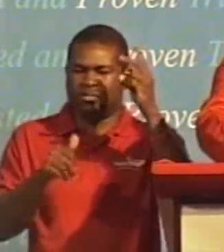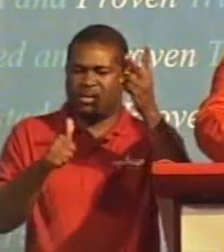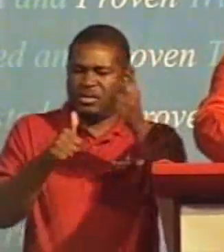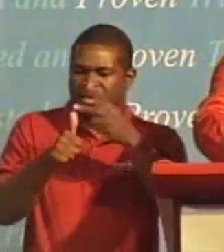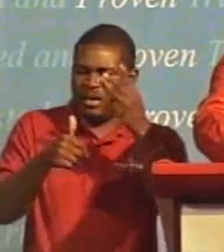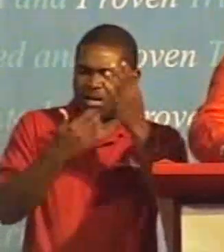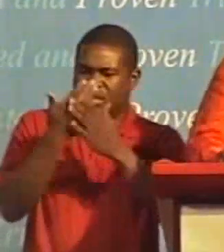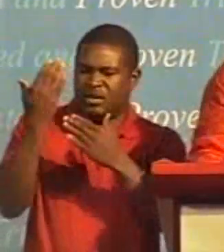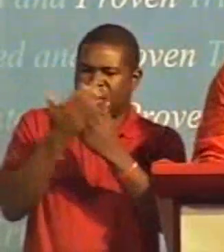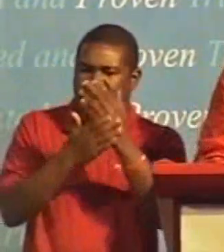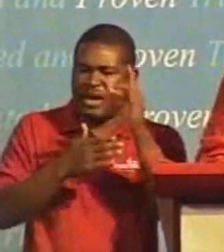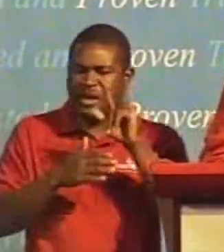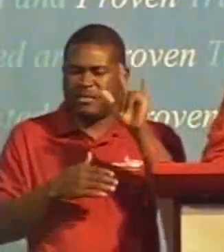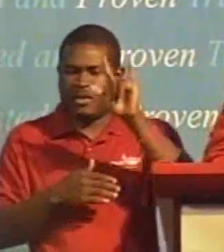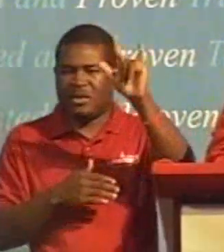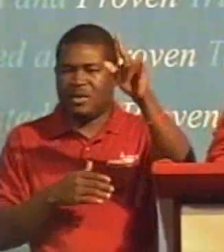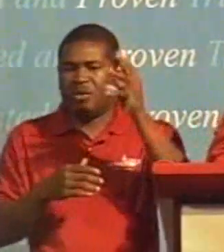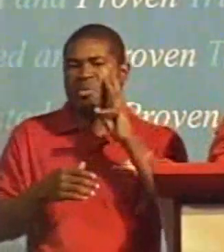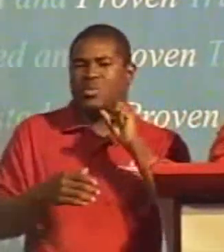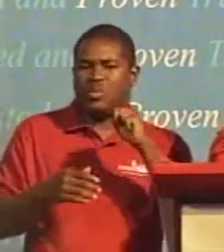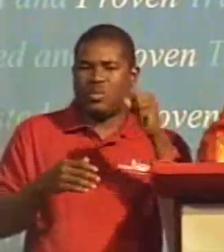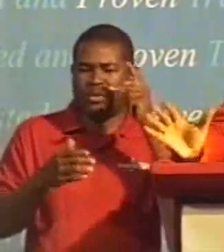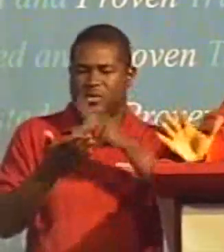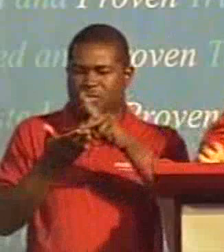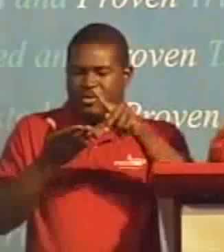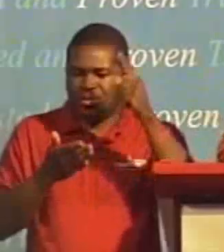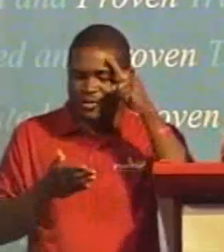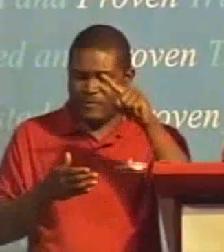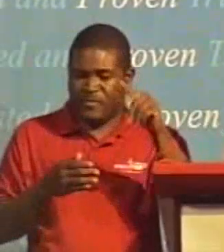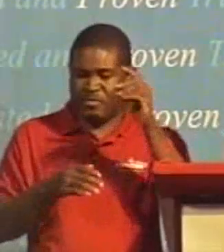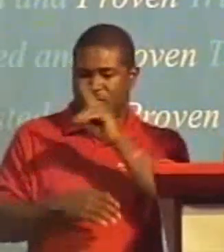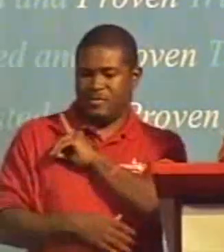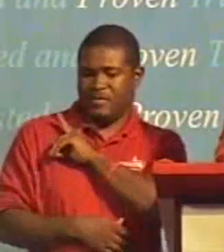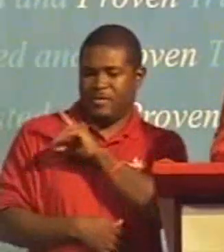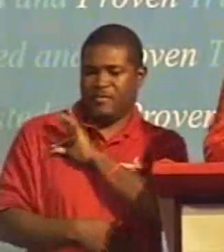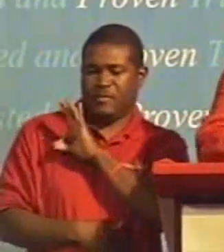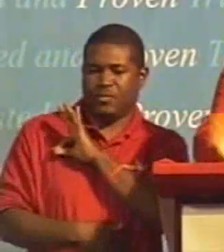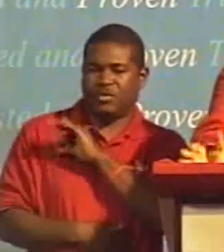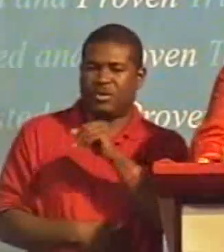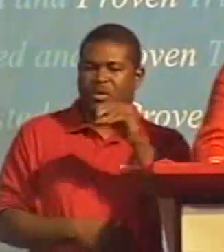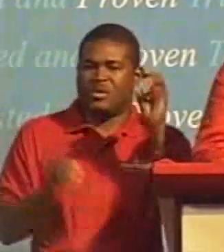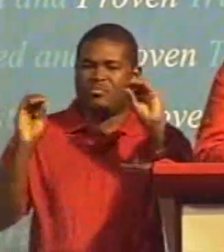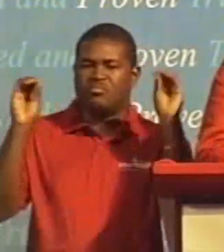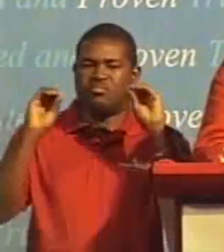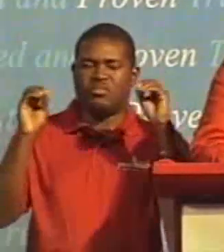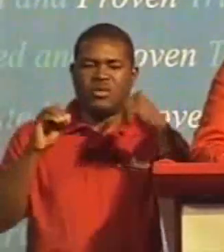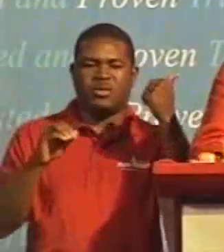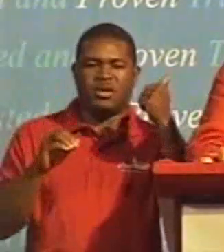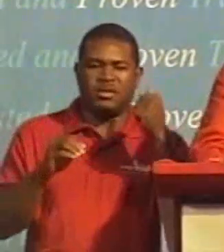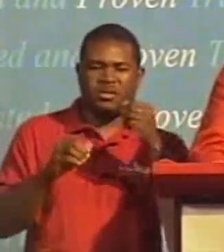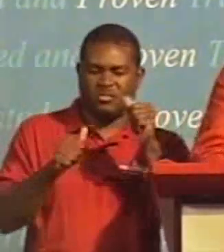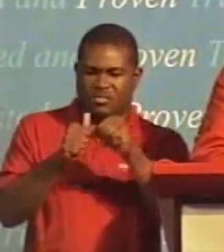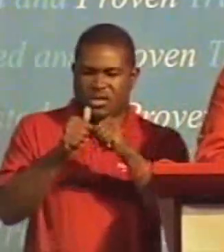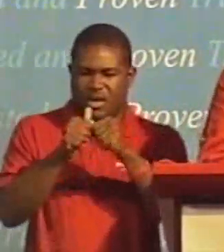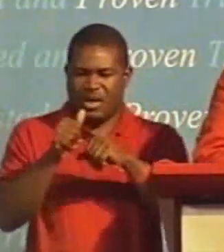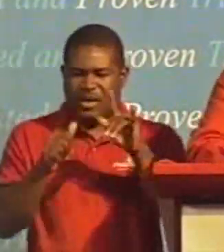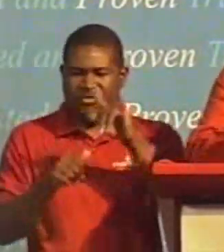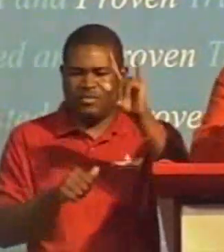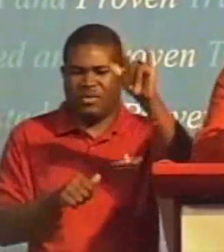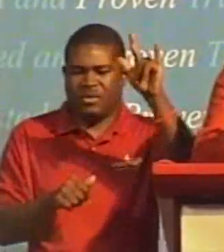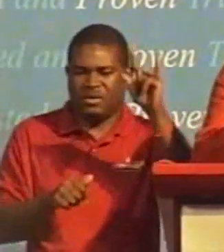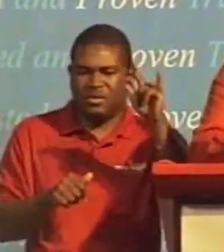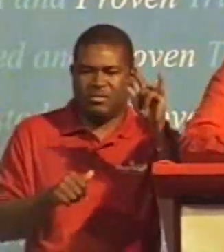aircraft for patrol, was purchased for the Defense Force. Nothing else. Every craft in the fleet of the Defense Force was either bought